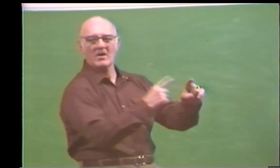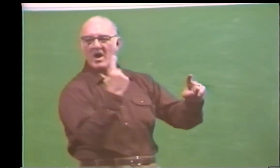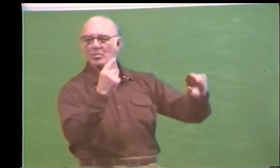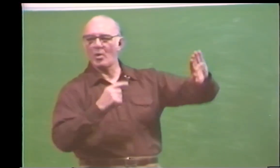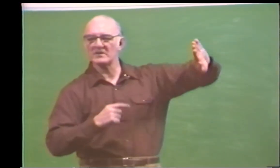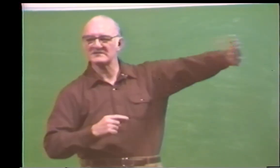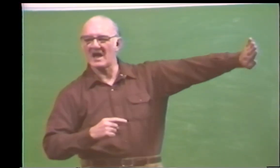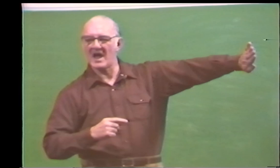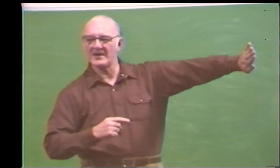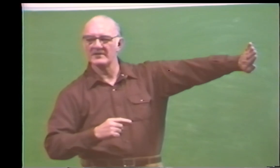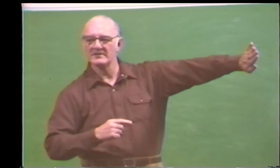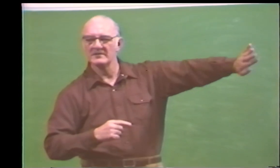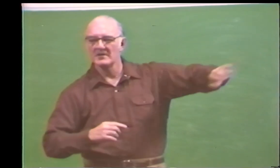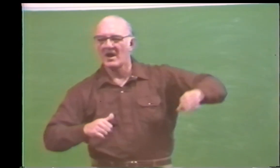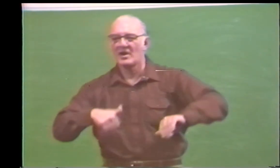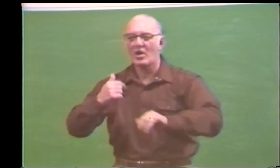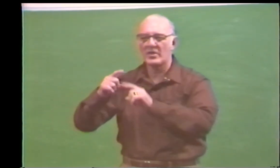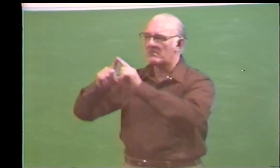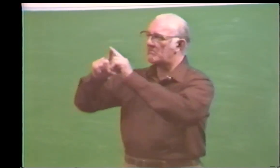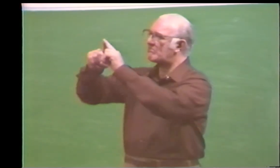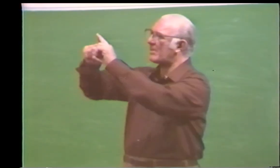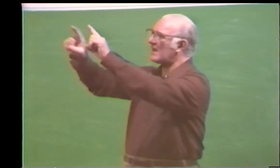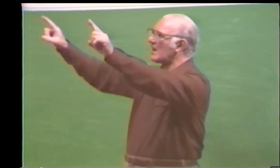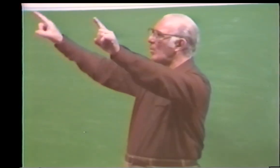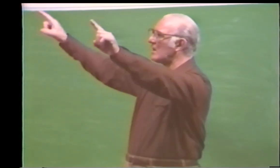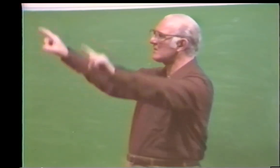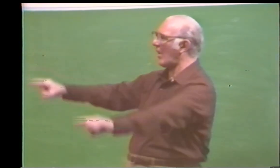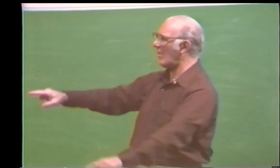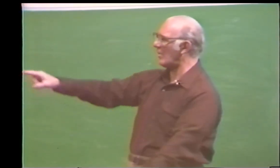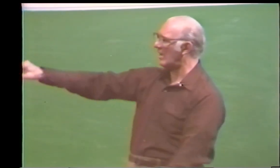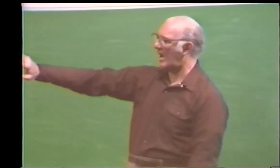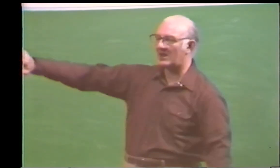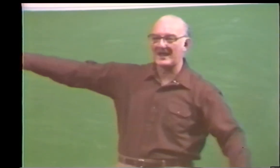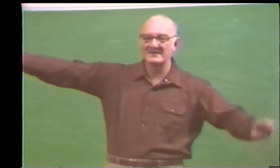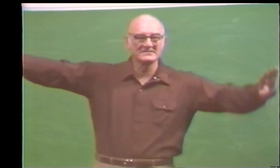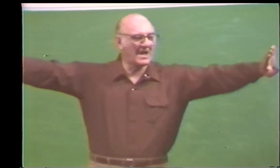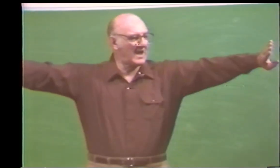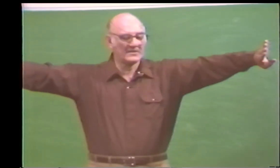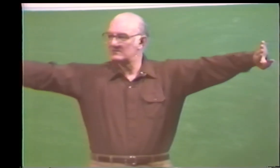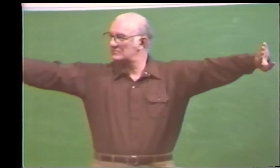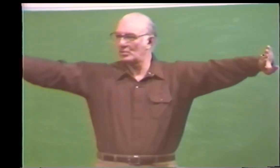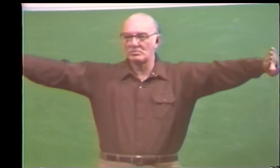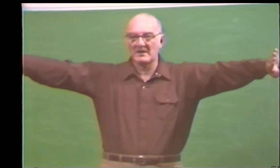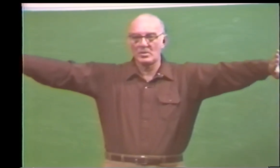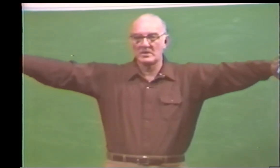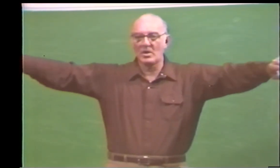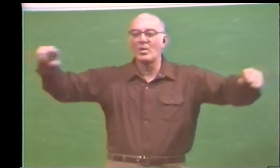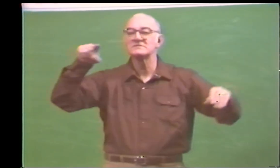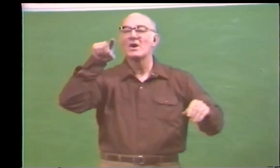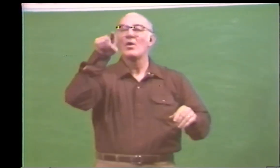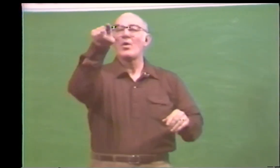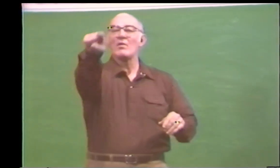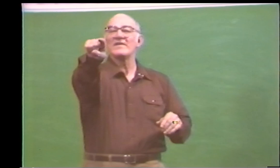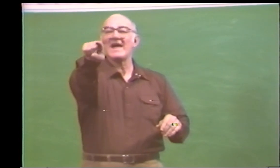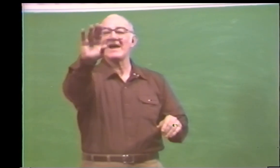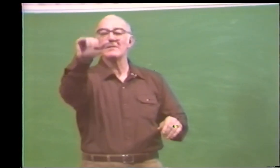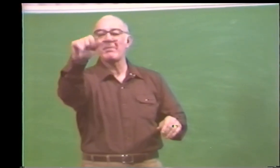on one side, another big window on that side, two big windows. Over there and